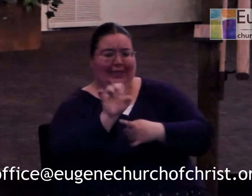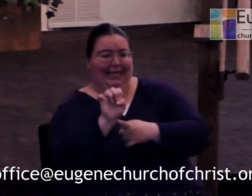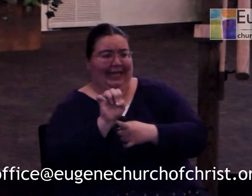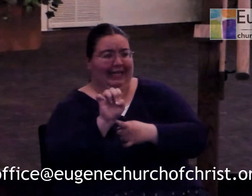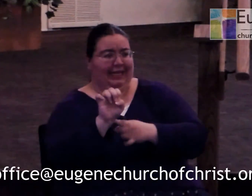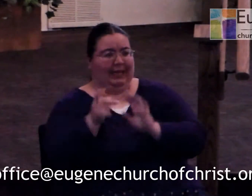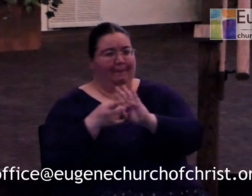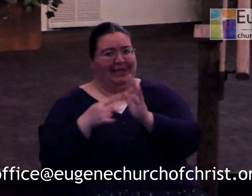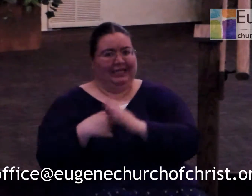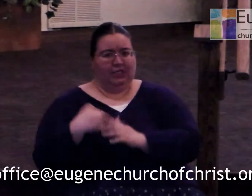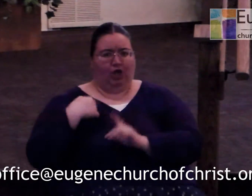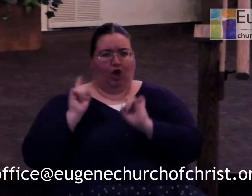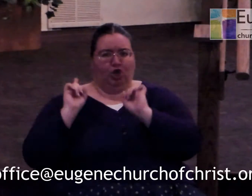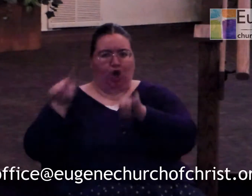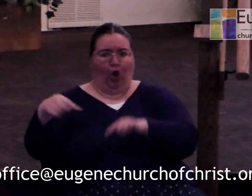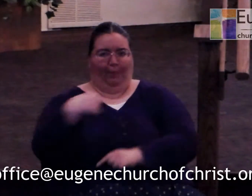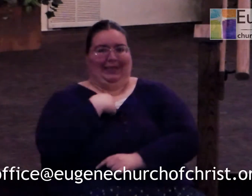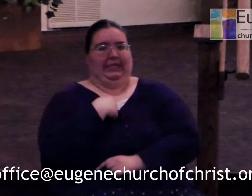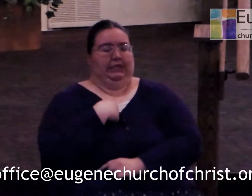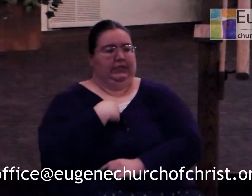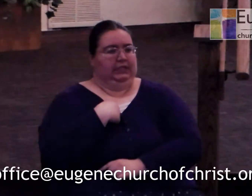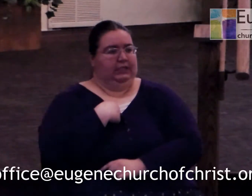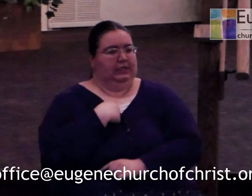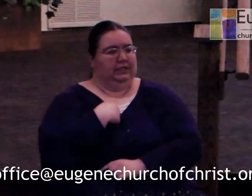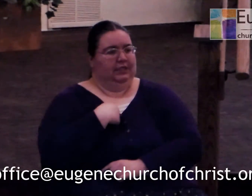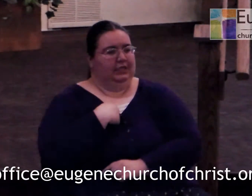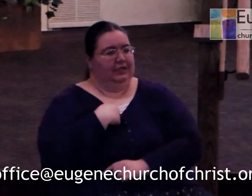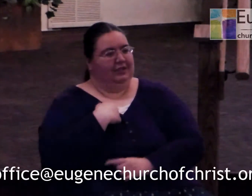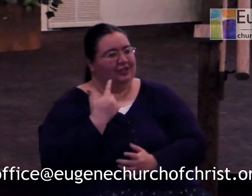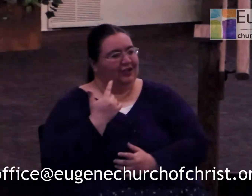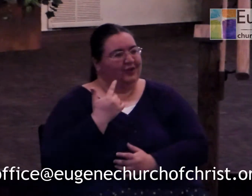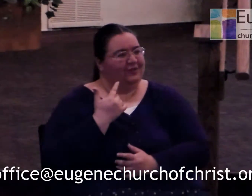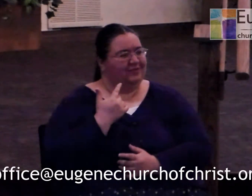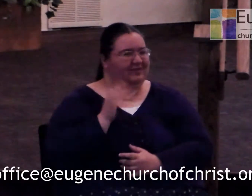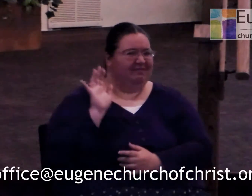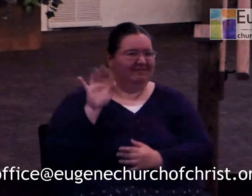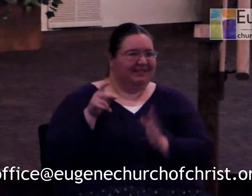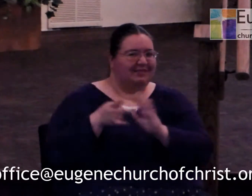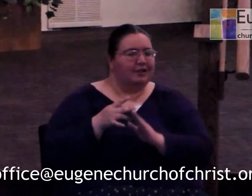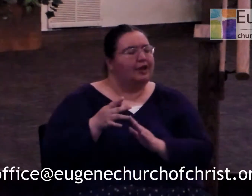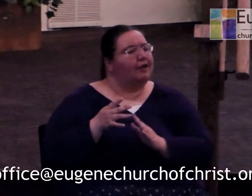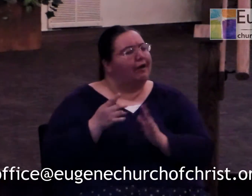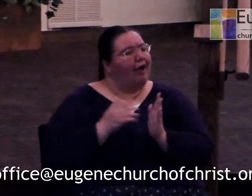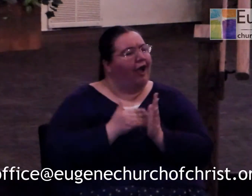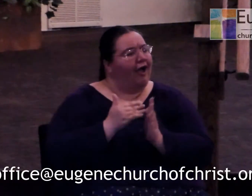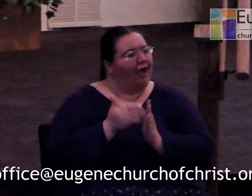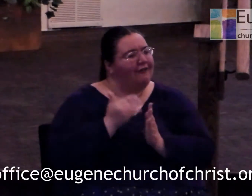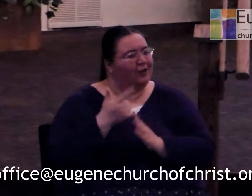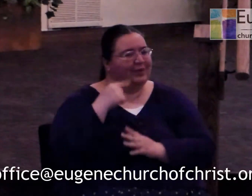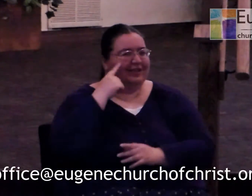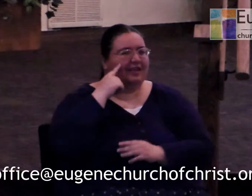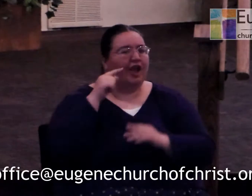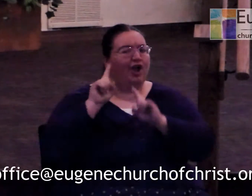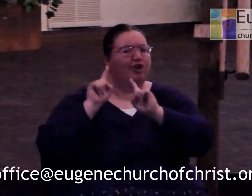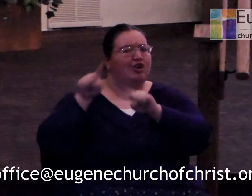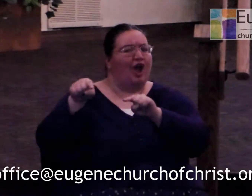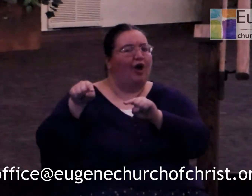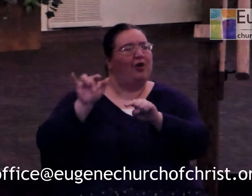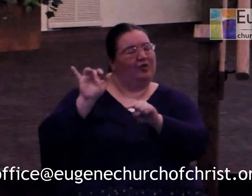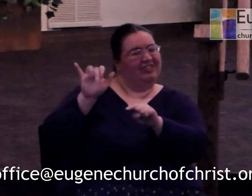lot of times when we think of going, we assume that to be something that other folks do. If you have a bulletin this morning, there's a